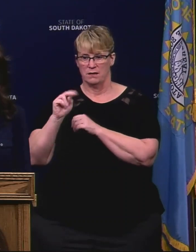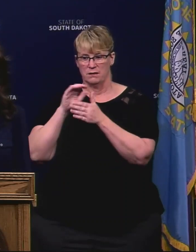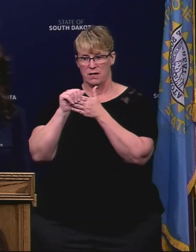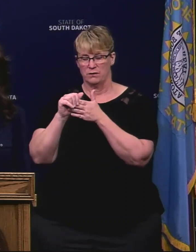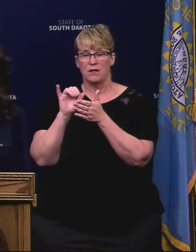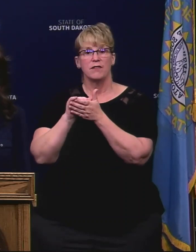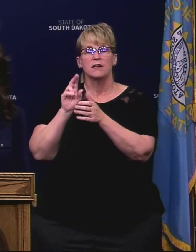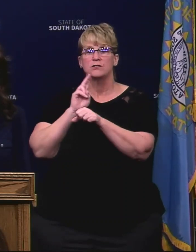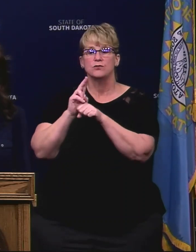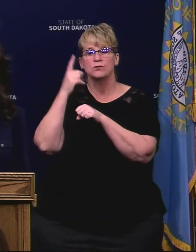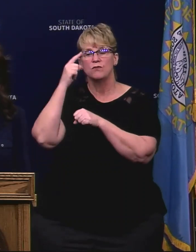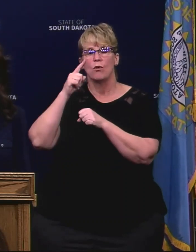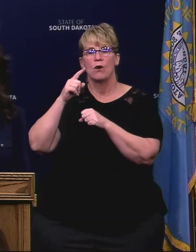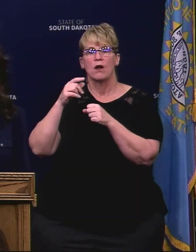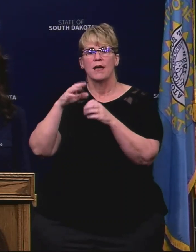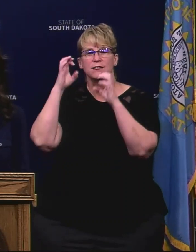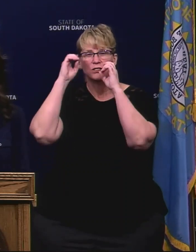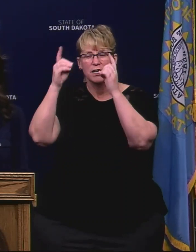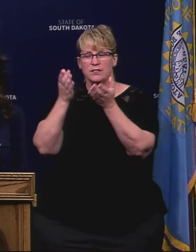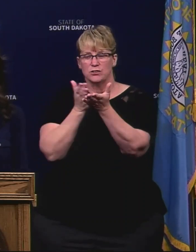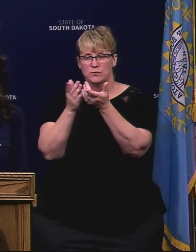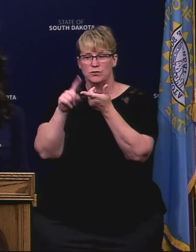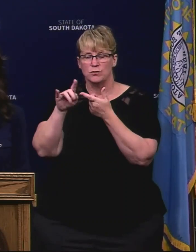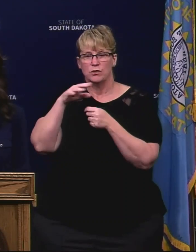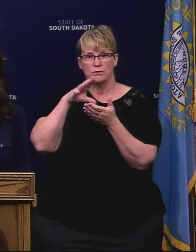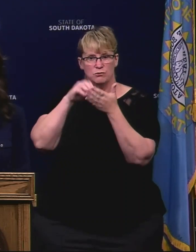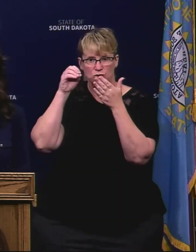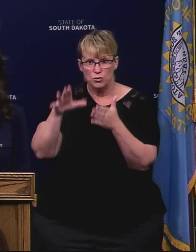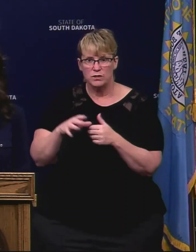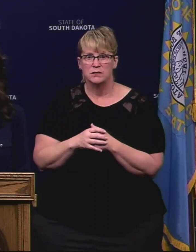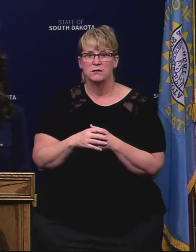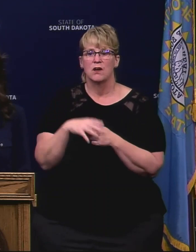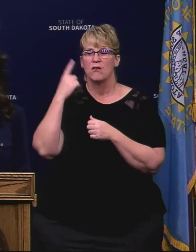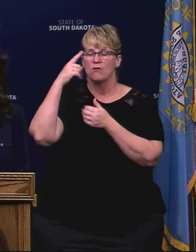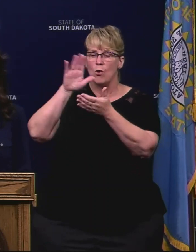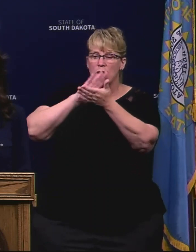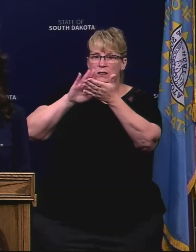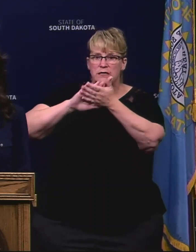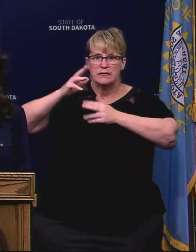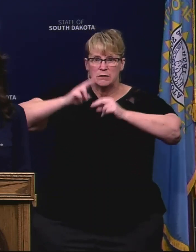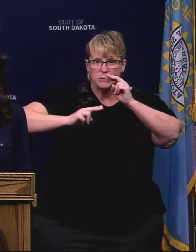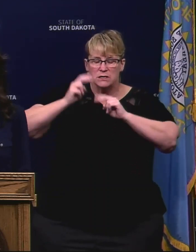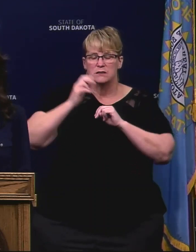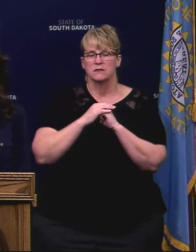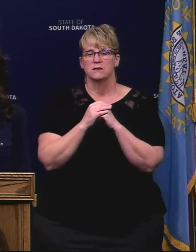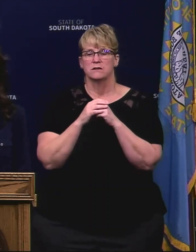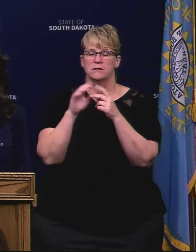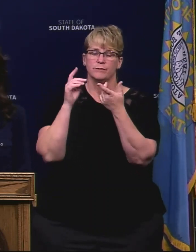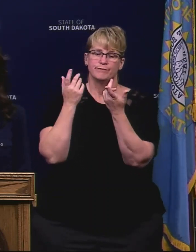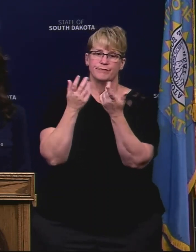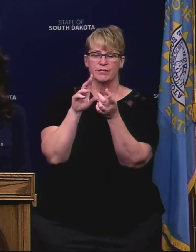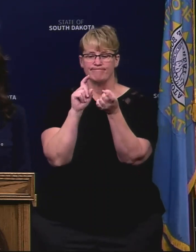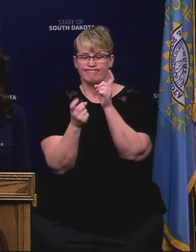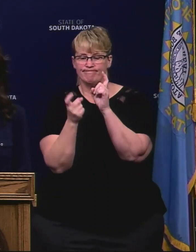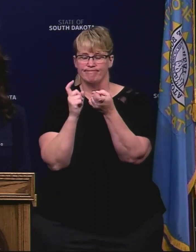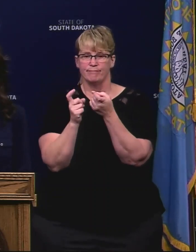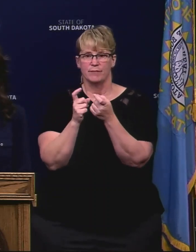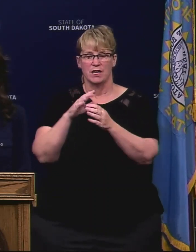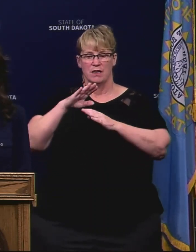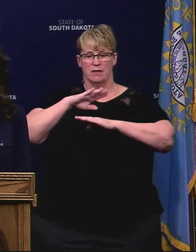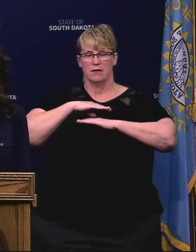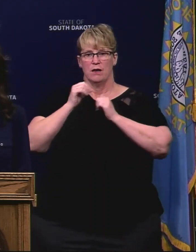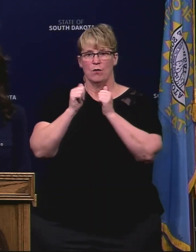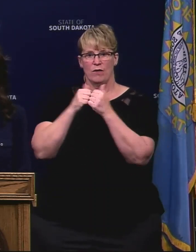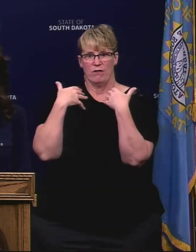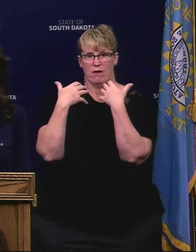will be used to provide educational services to their students, for cleaning their facilities, for adapting to help meet their health